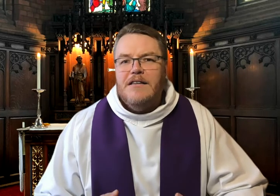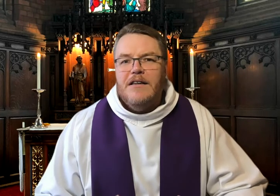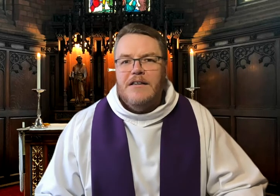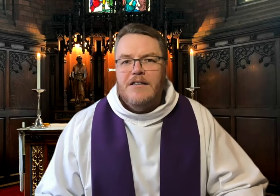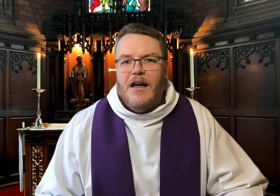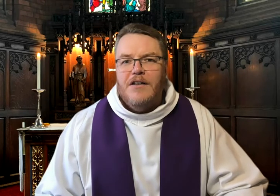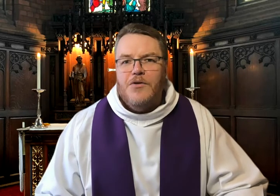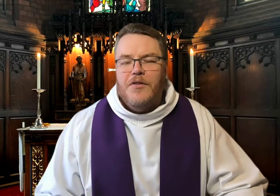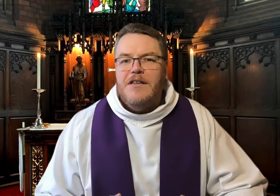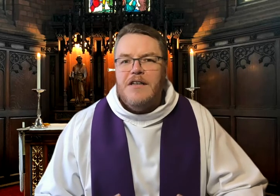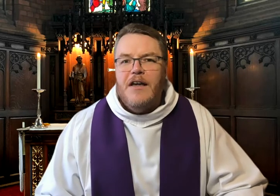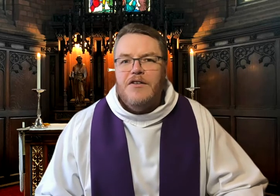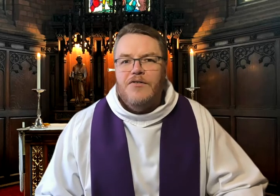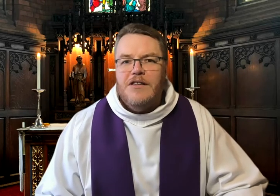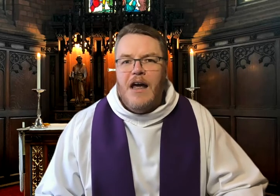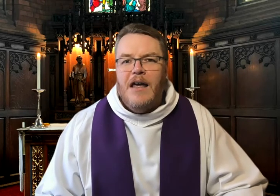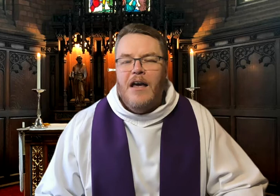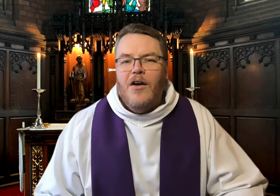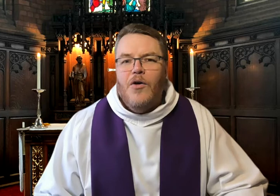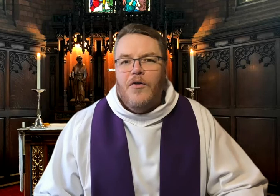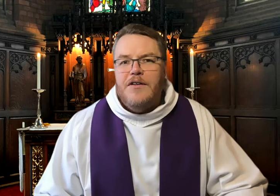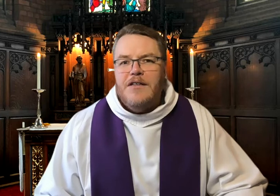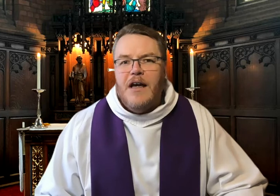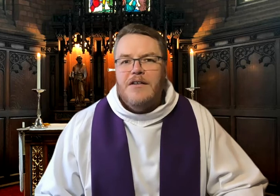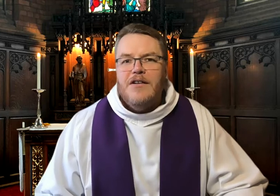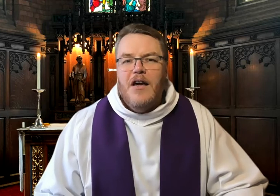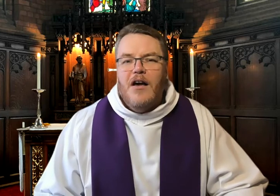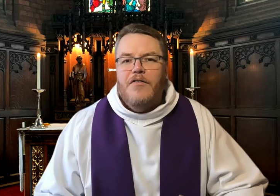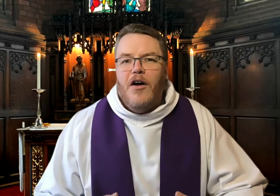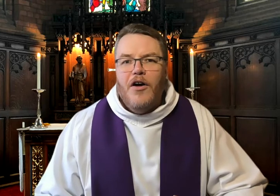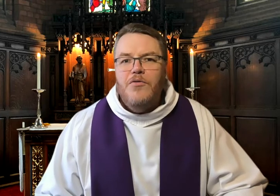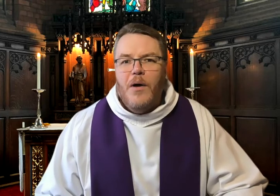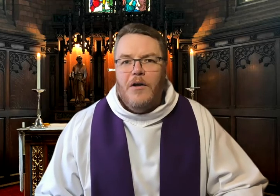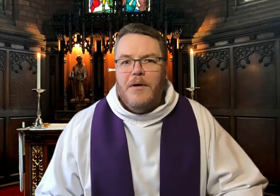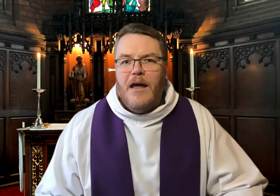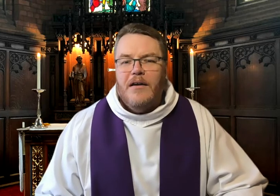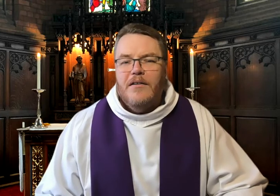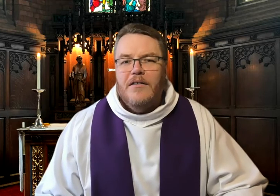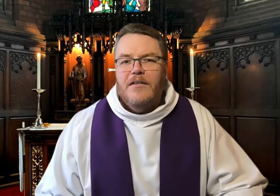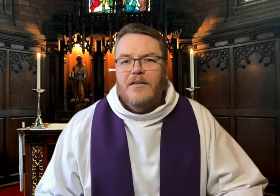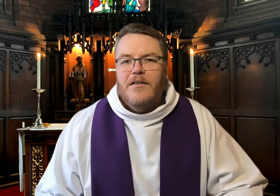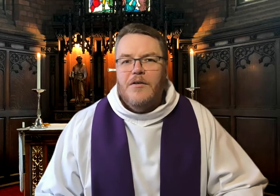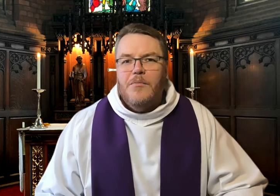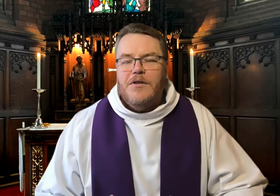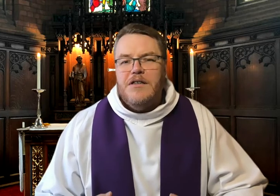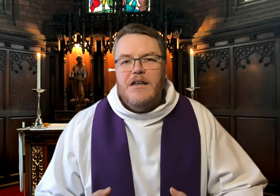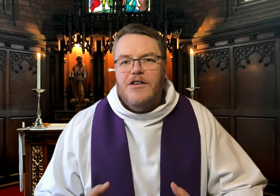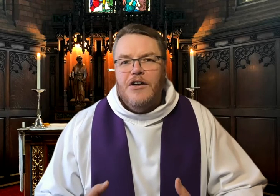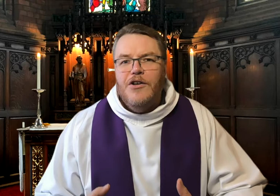instant desires or the desires of today or the desires of our own well-being, but seek to